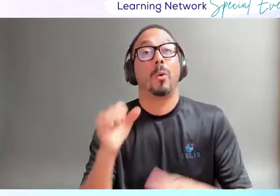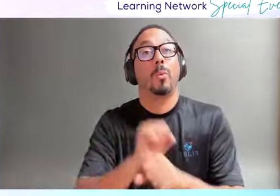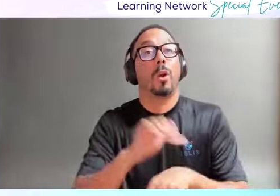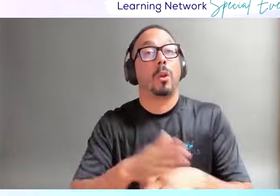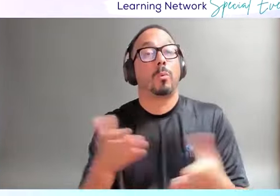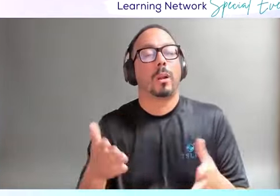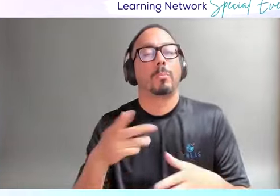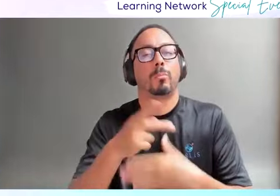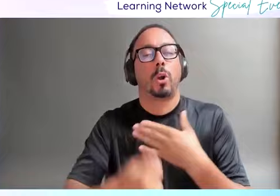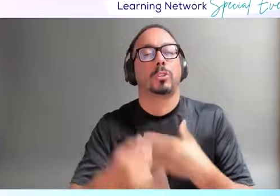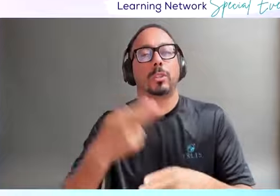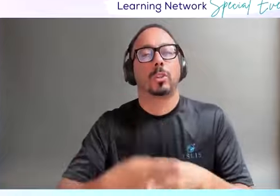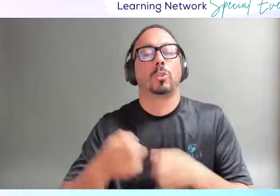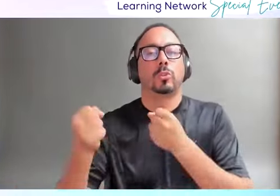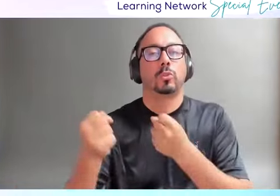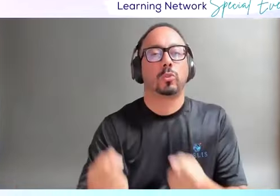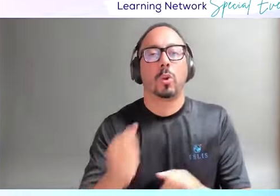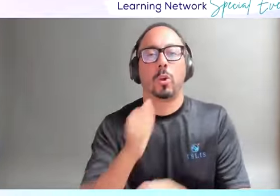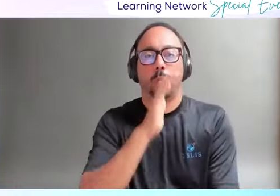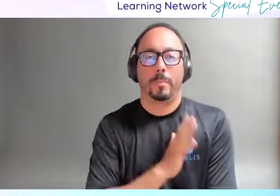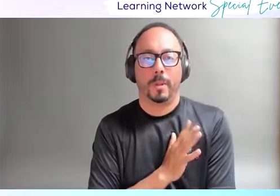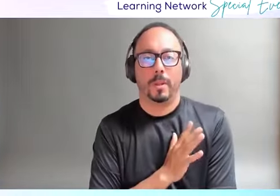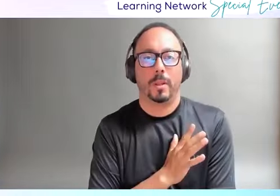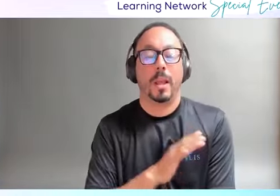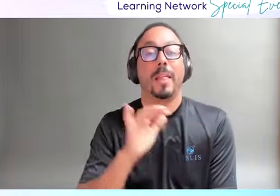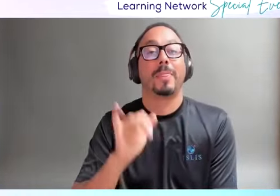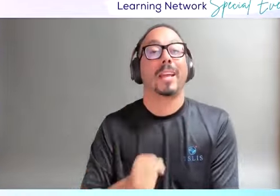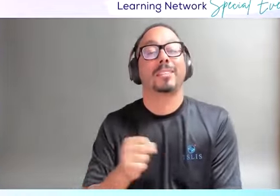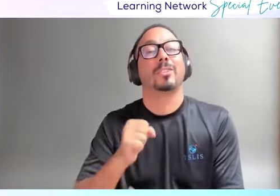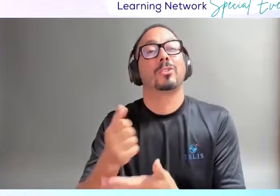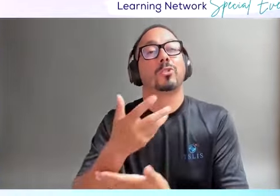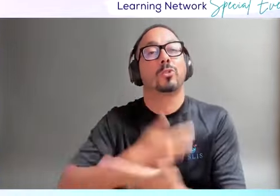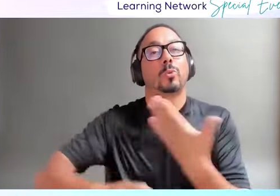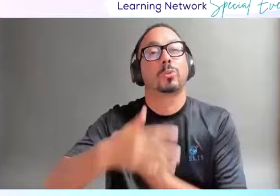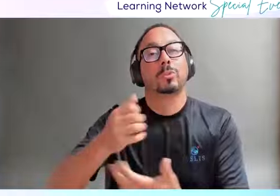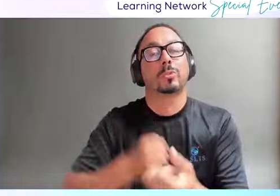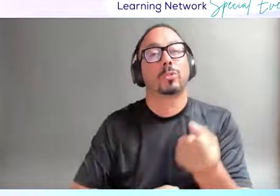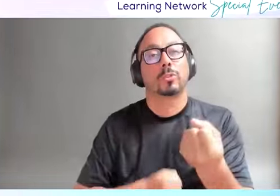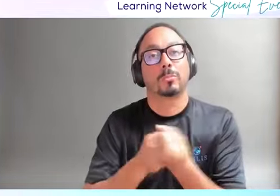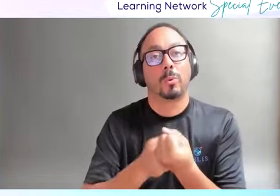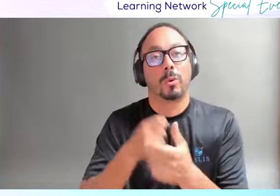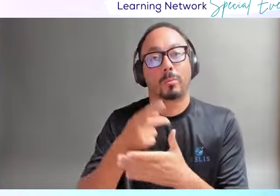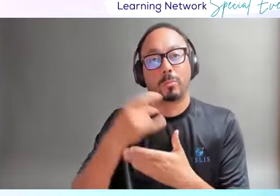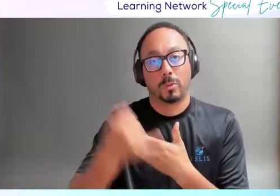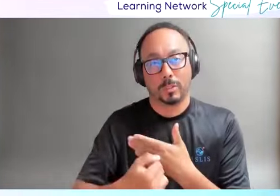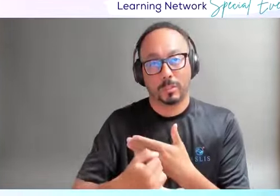a social support, a virtual social support project where we're bringing together women who have